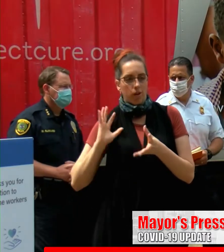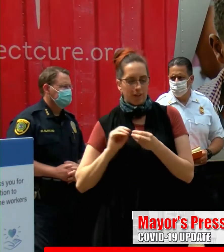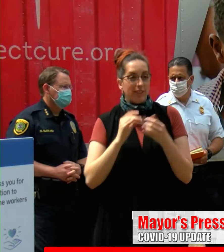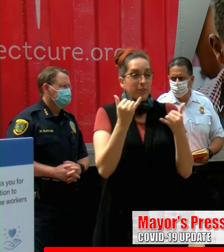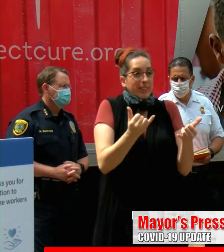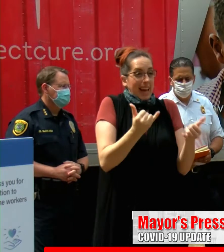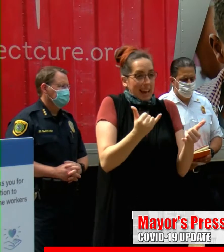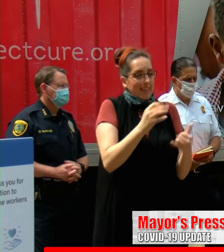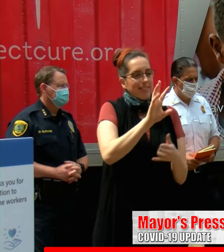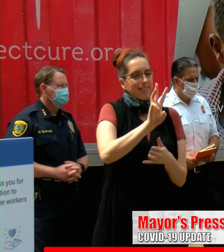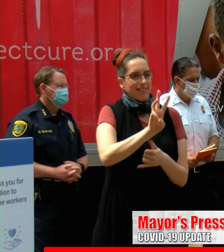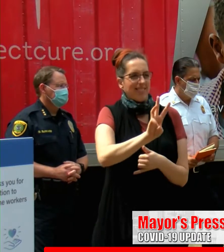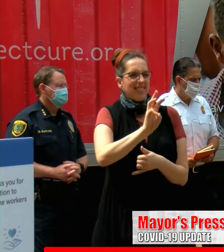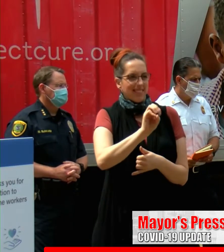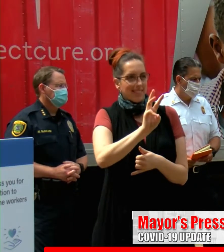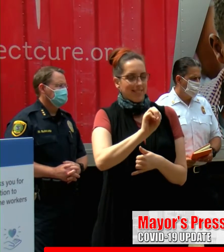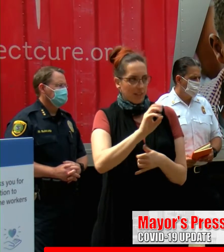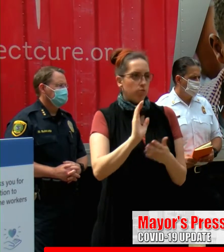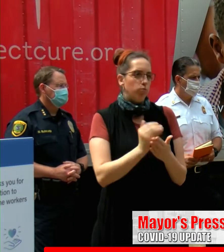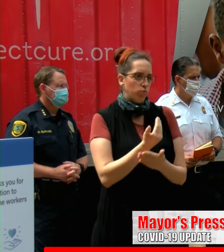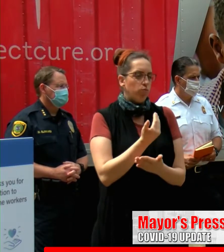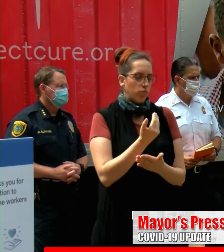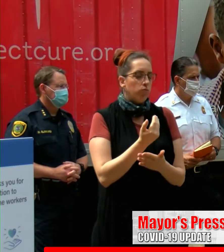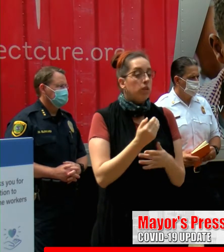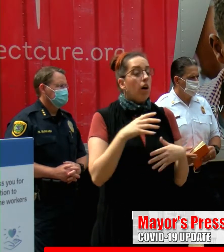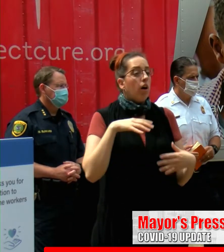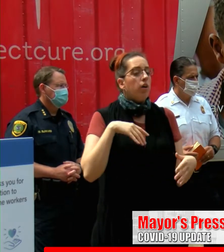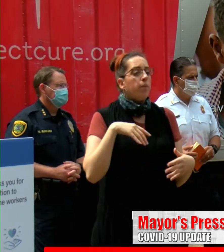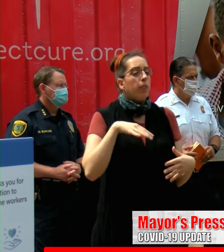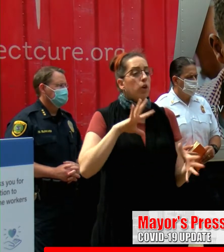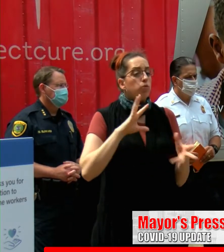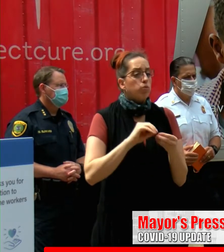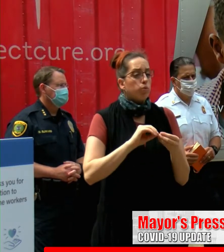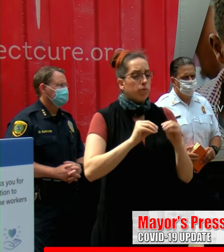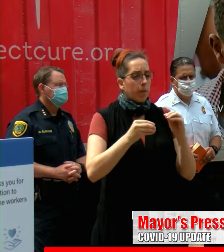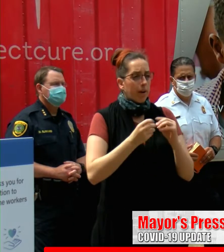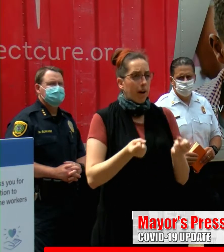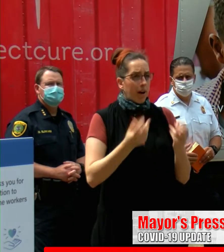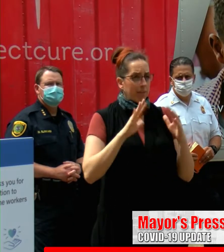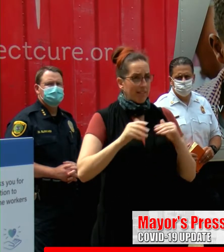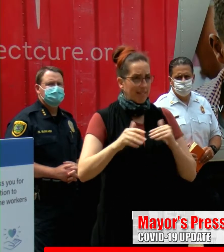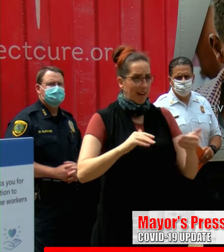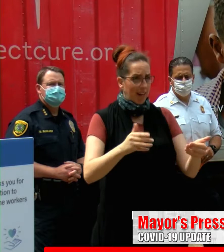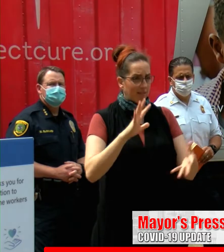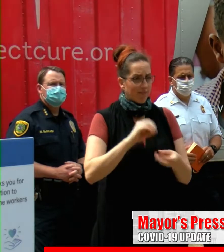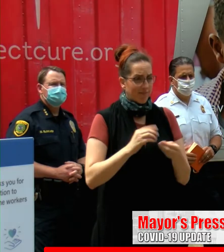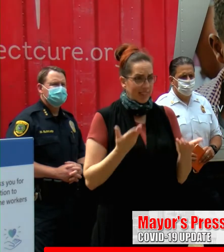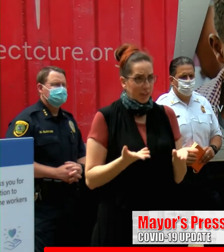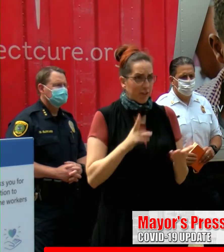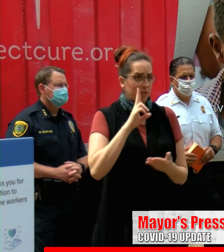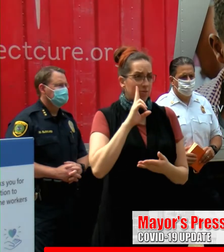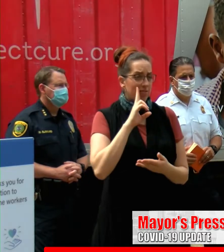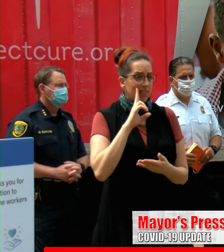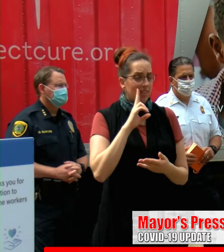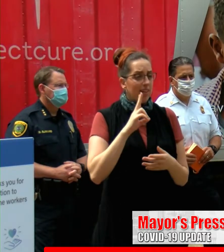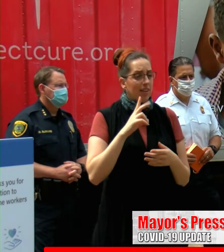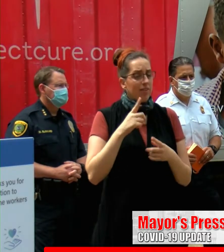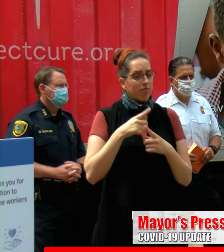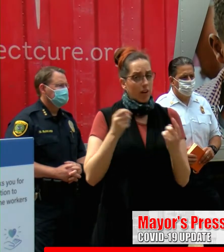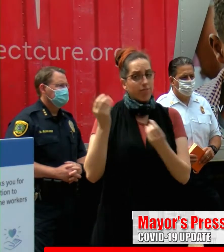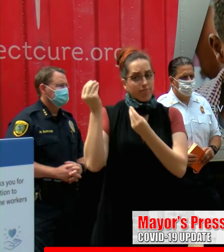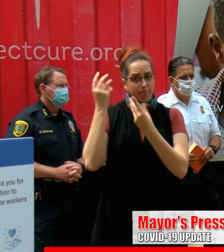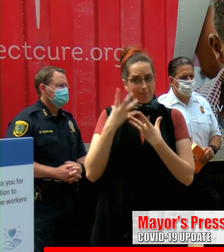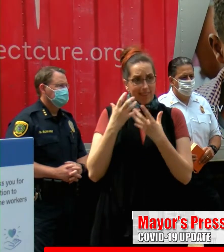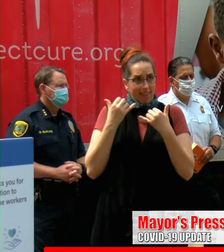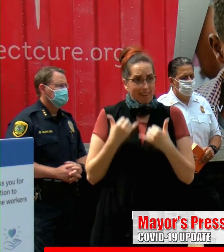are reporting 60 new cases. The total number of deaths in our city of Houston, based on the information that